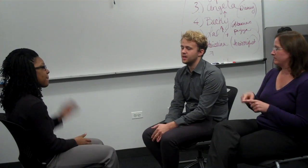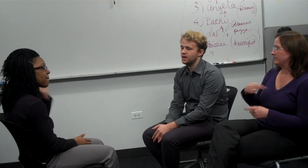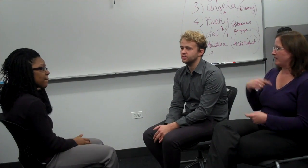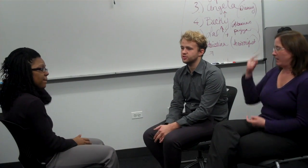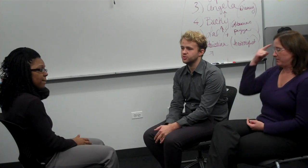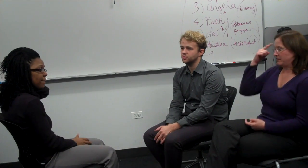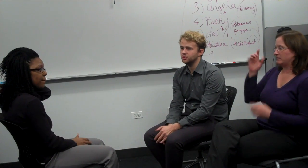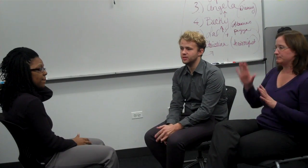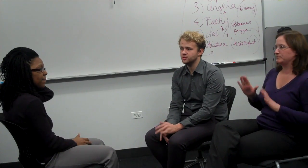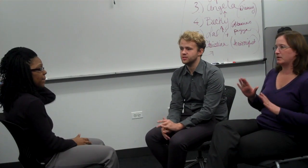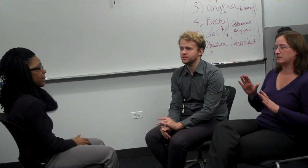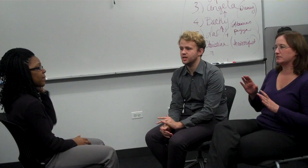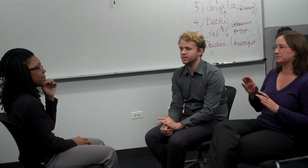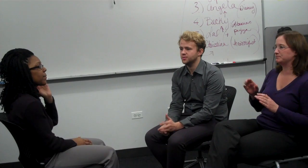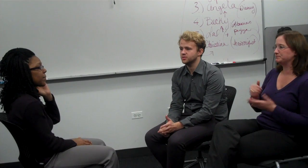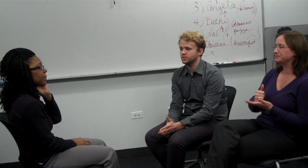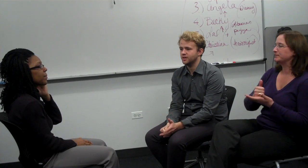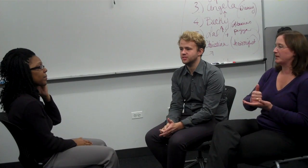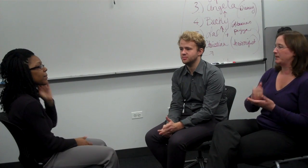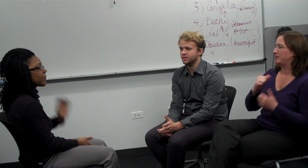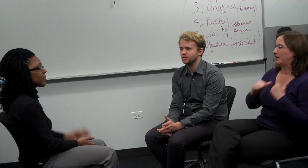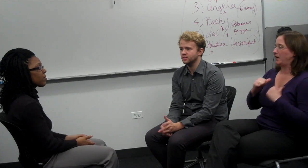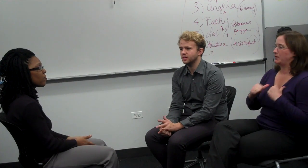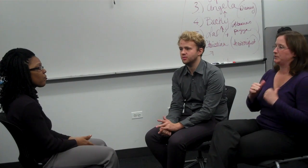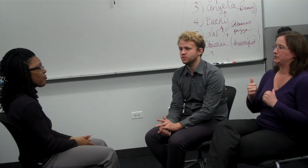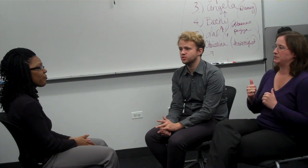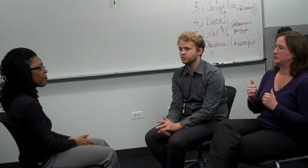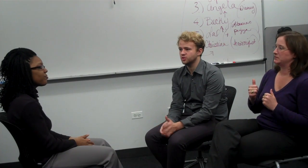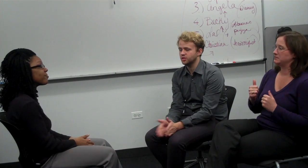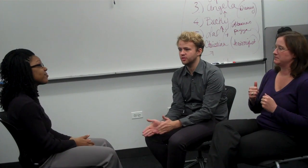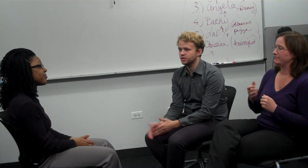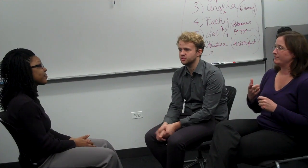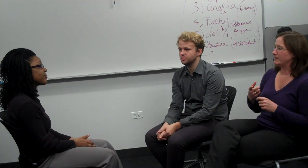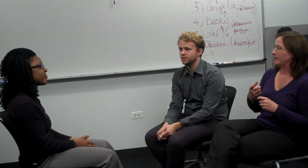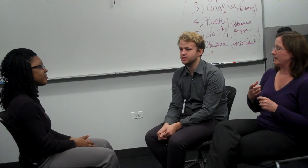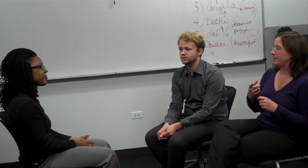the actors who will be using the sign language have to depend on the language during the rehearsal process.